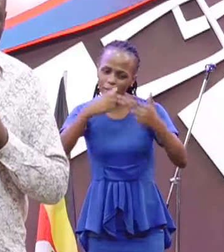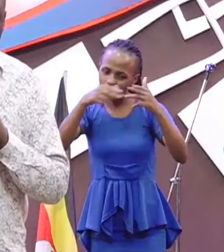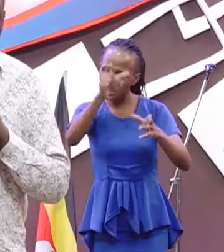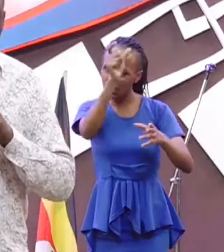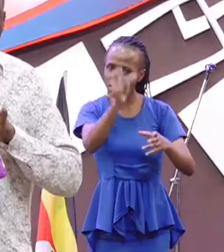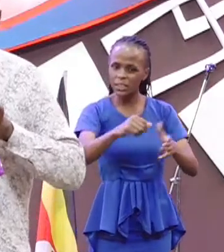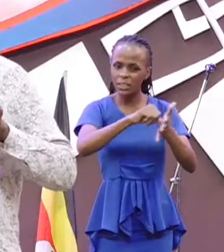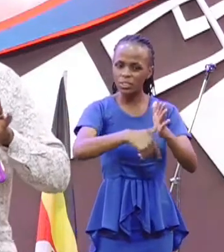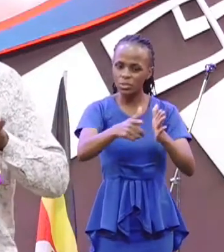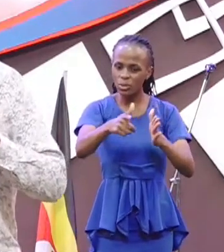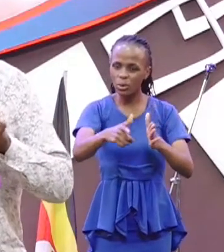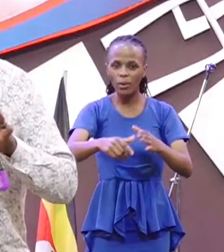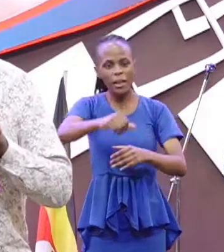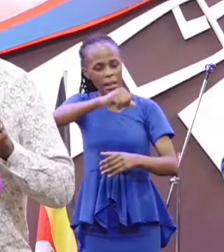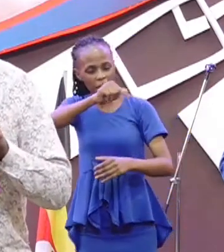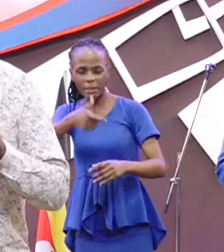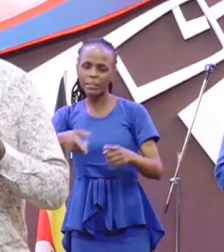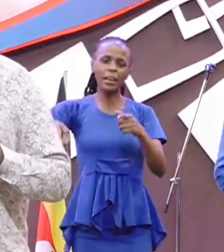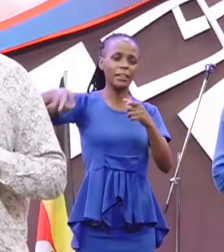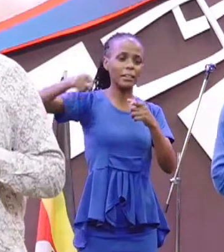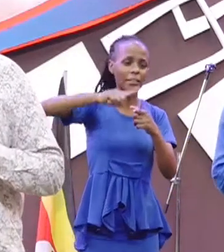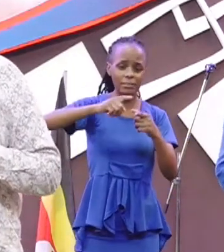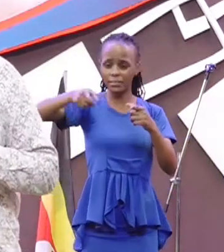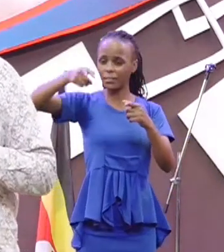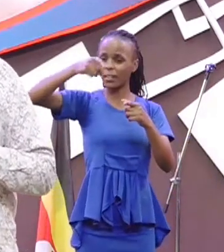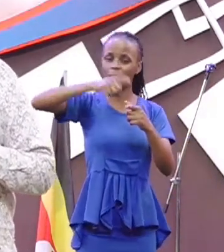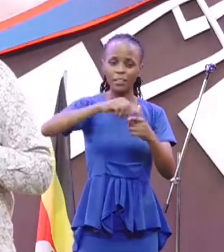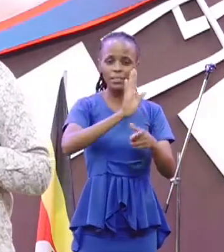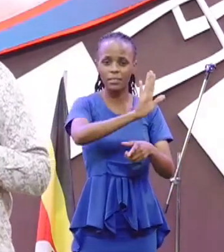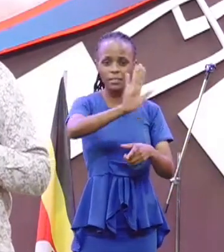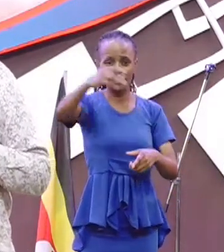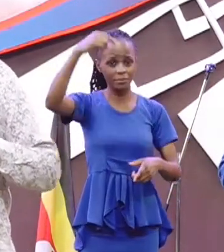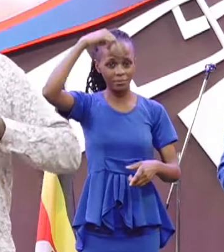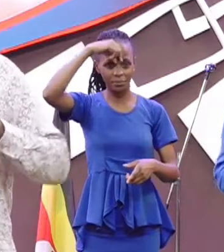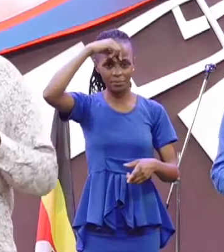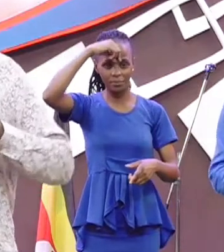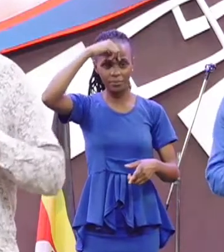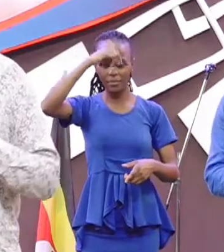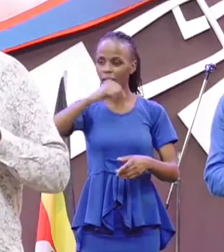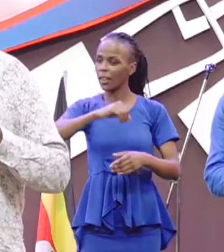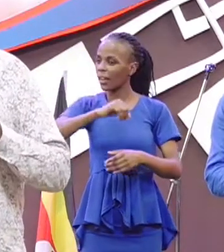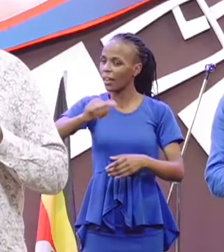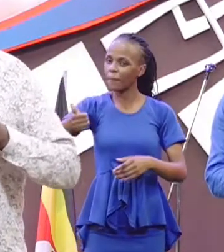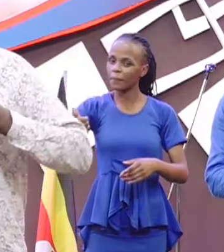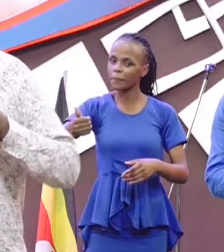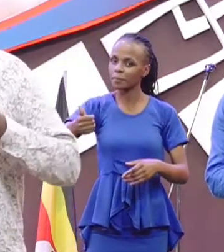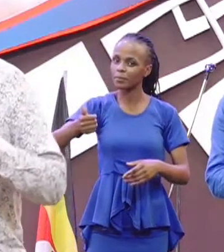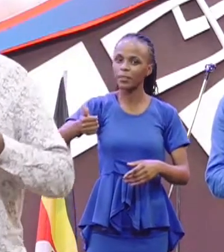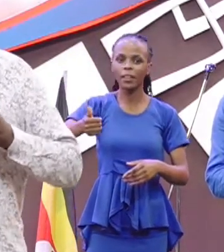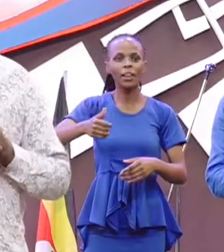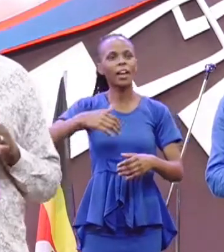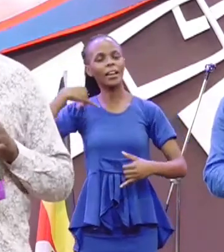is one who initiated it. Abalala ne bongerezaako amagezi gaabwe. Others supplement with their knowledge. Abalala ne bachenja. Abalala